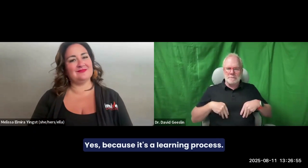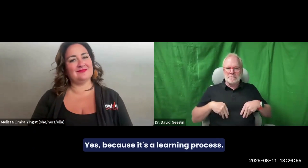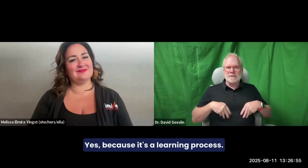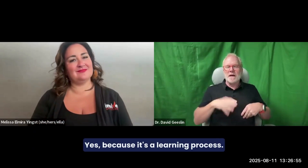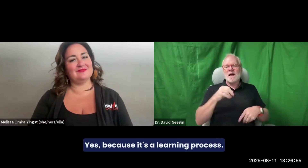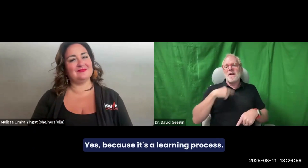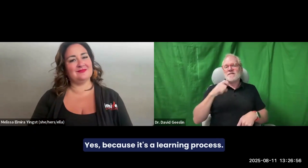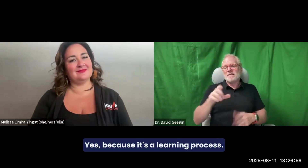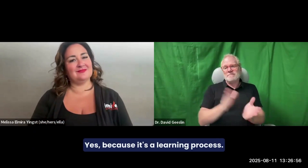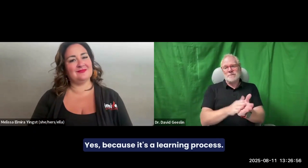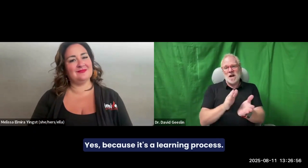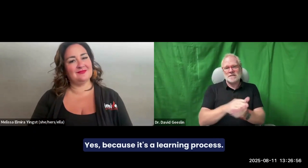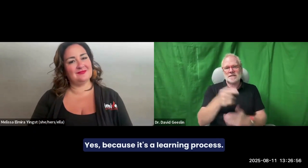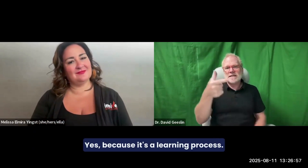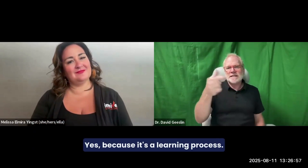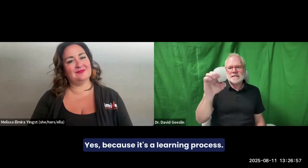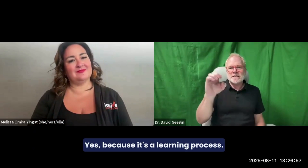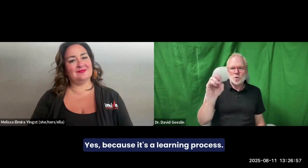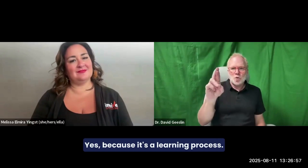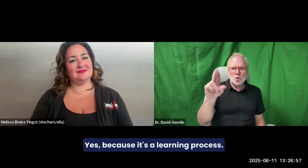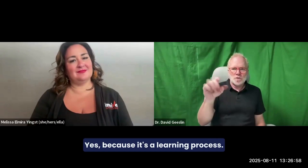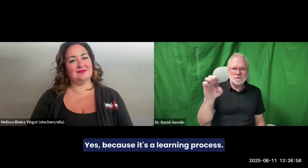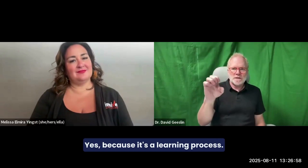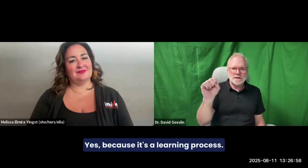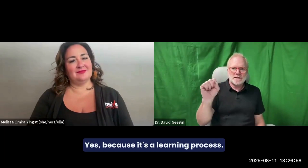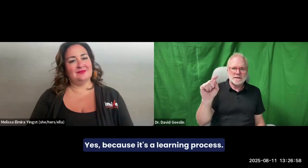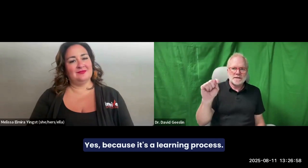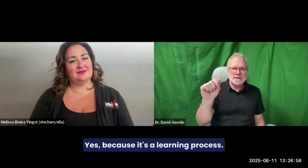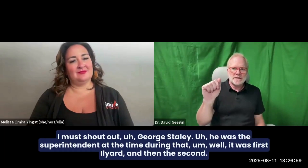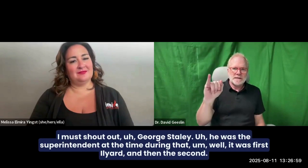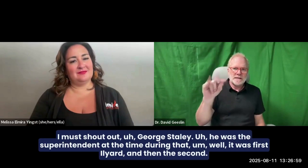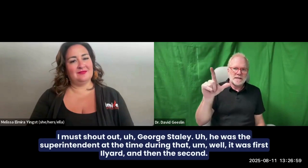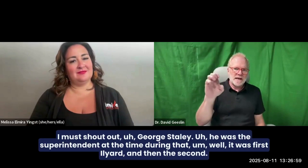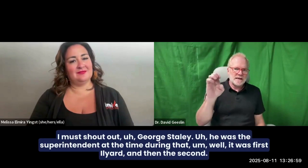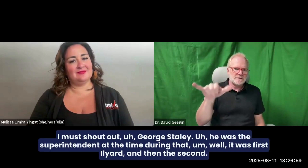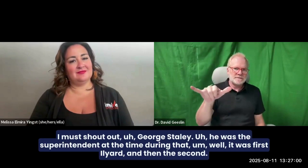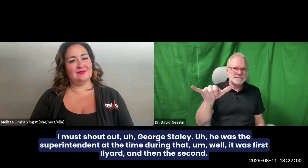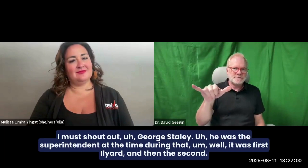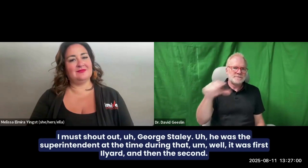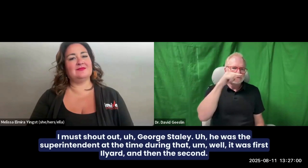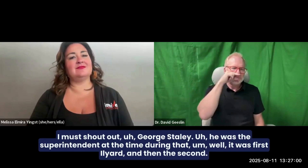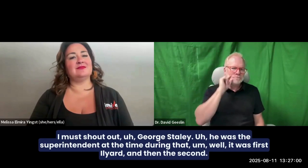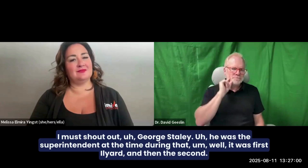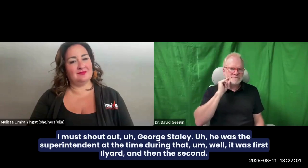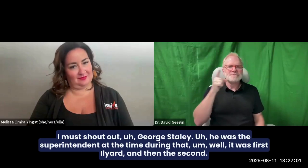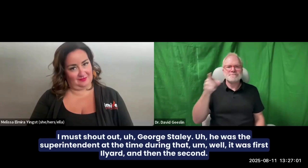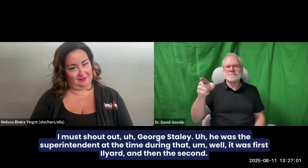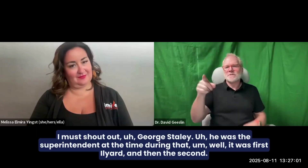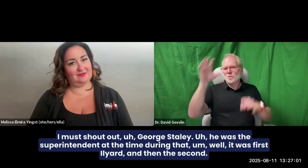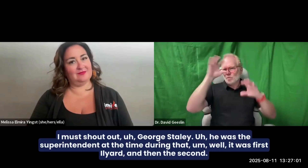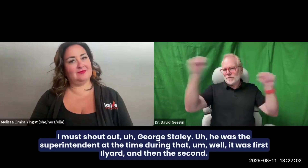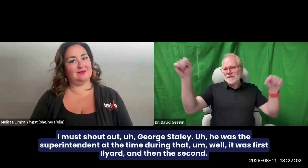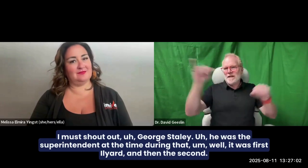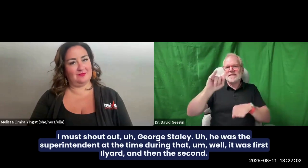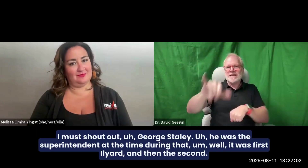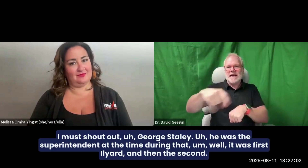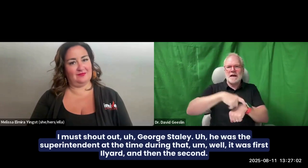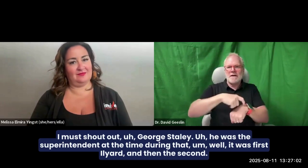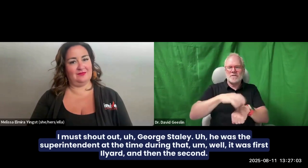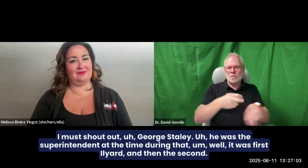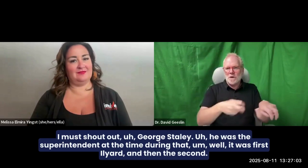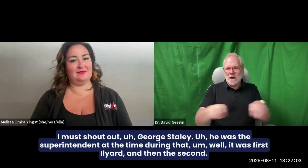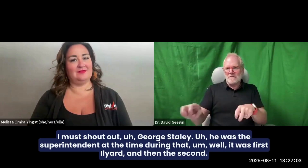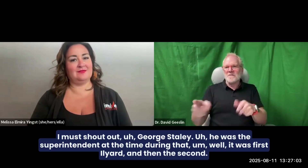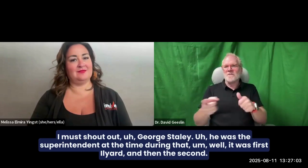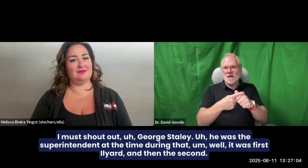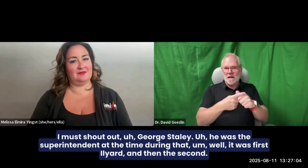to change. Yes, because it's a learning process. Mm-hmm. I must shout out George Staley.